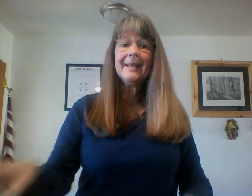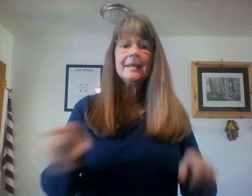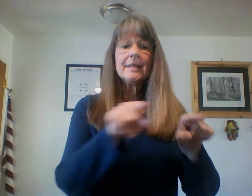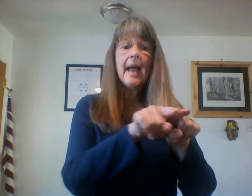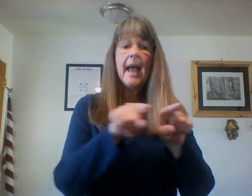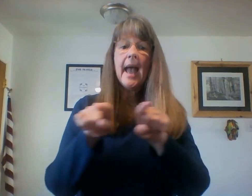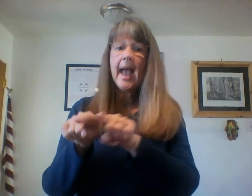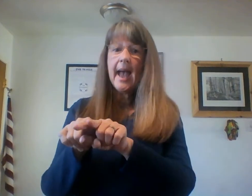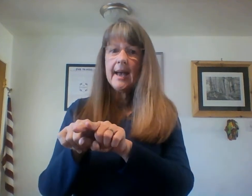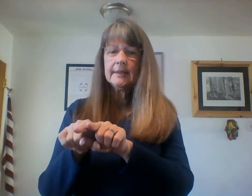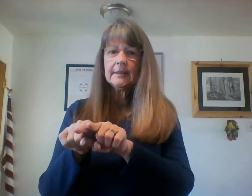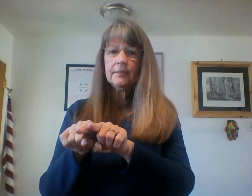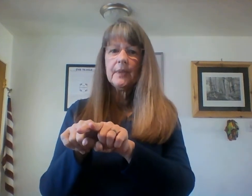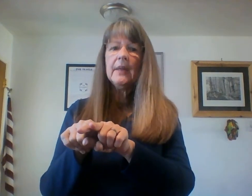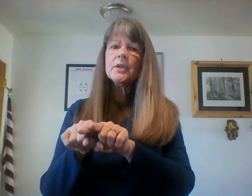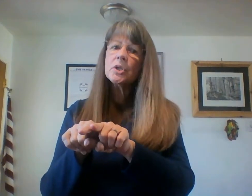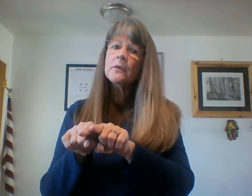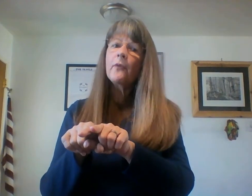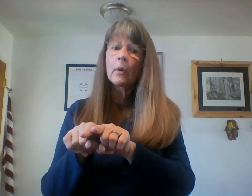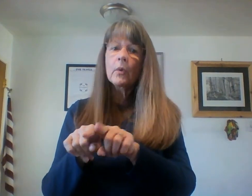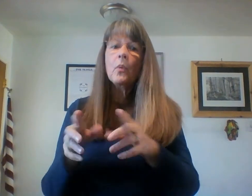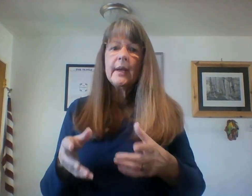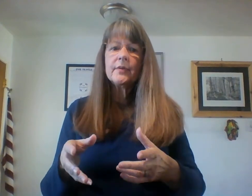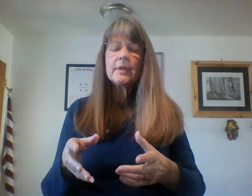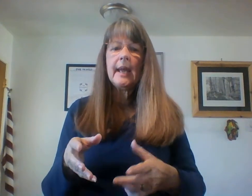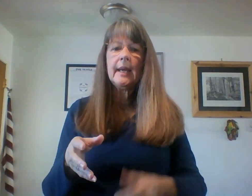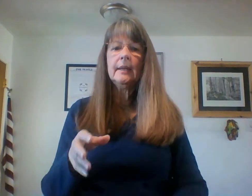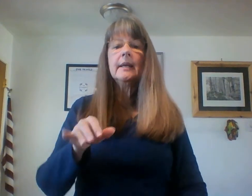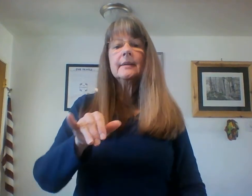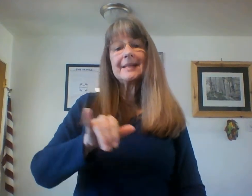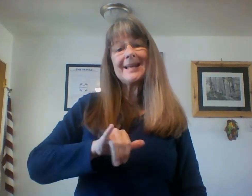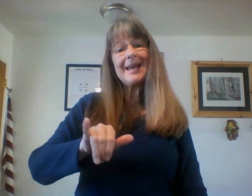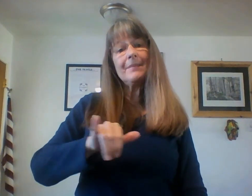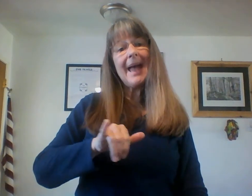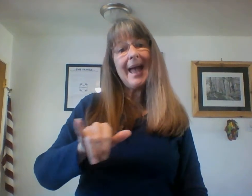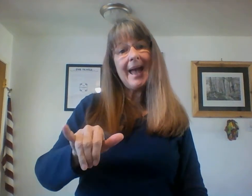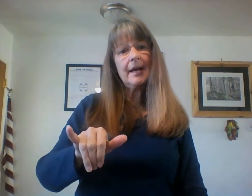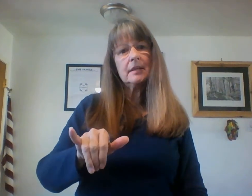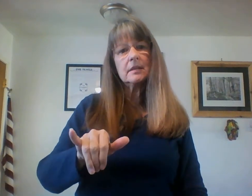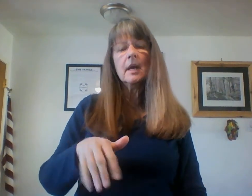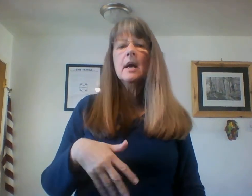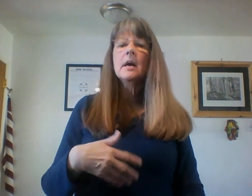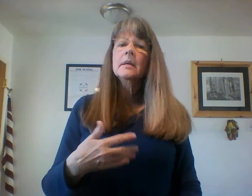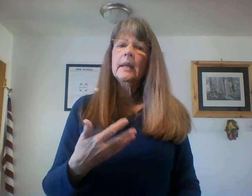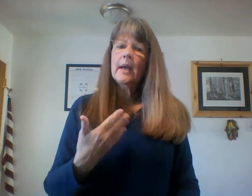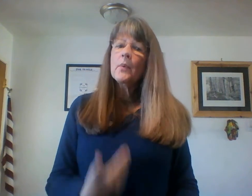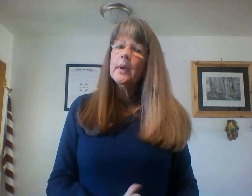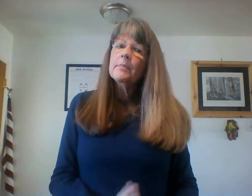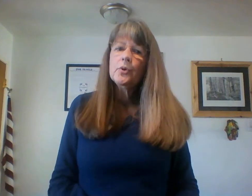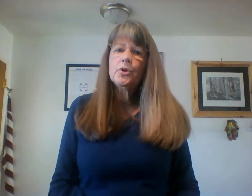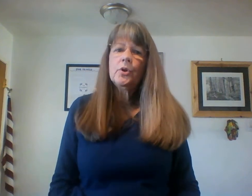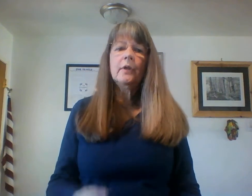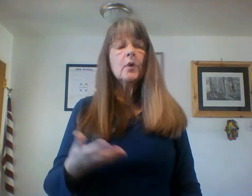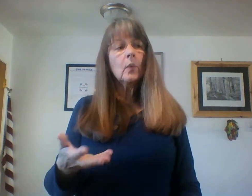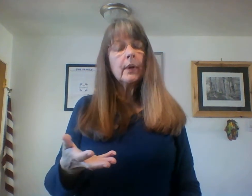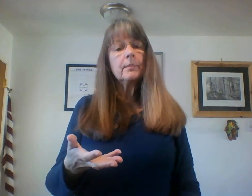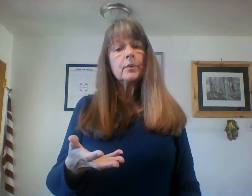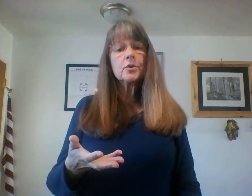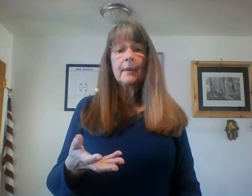is as, and this is a formal way of saying the same as. Like I'm wearing a blue shirt. If you're wearing a blue shirt, I go,